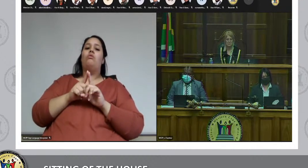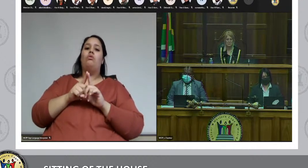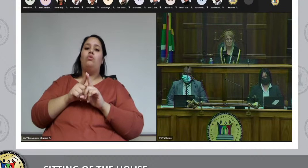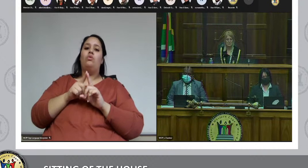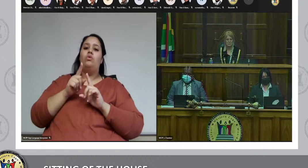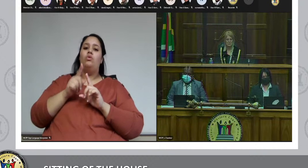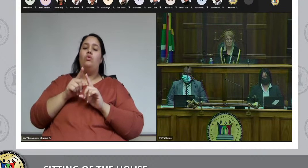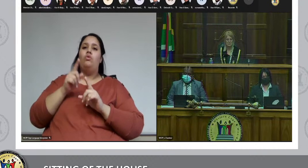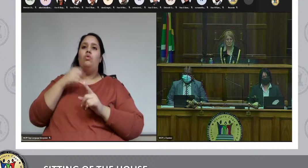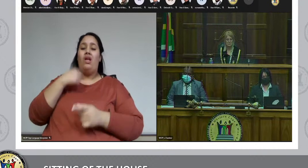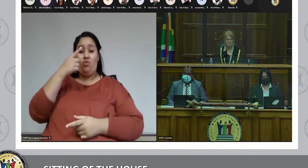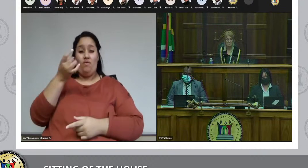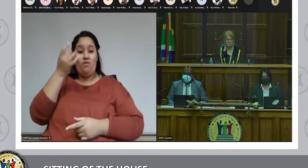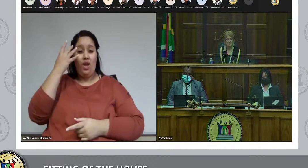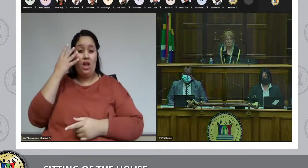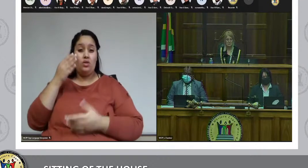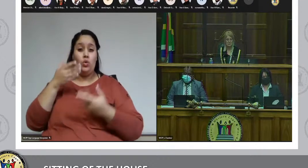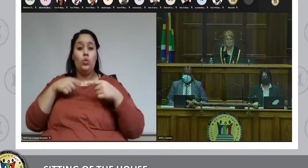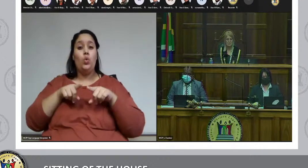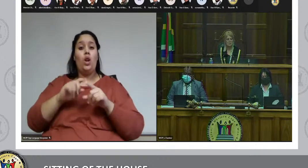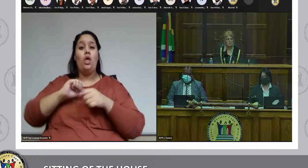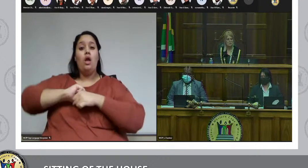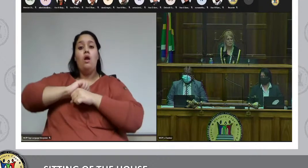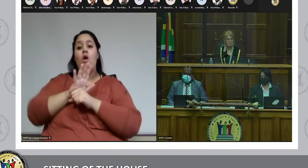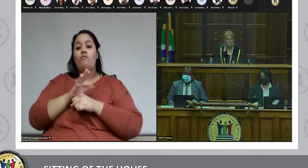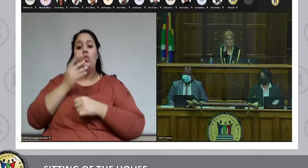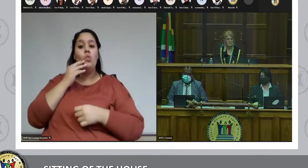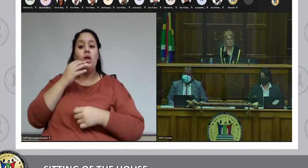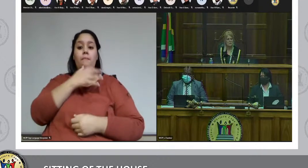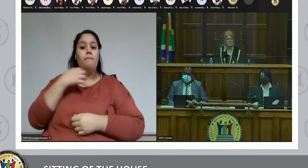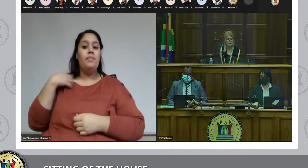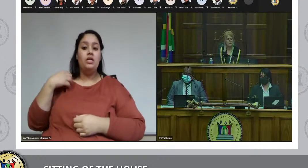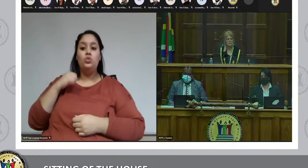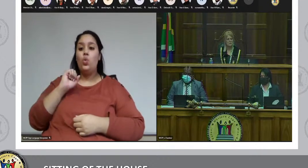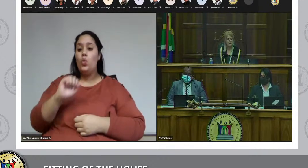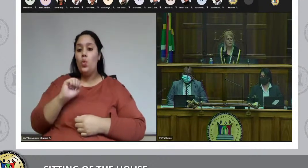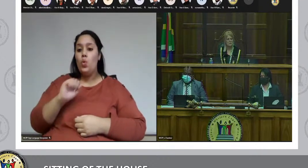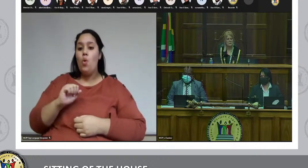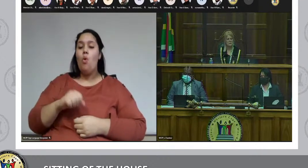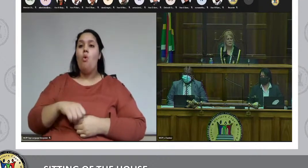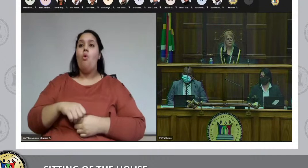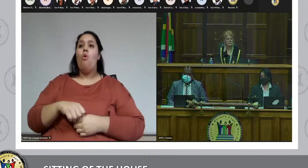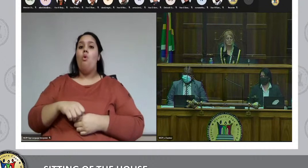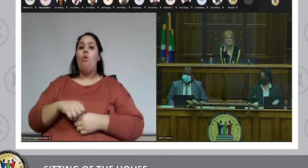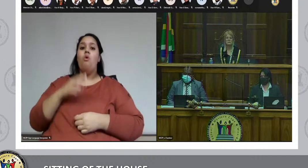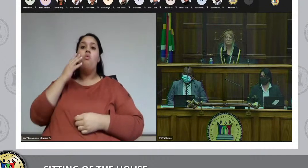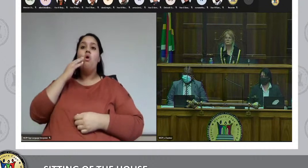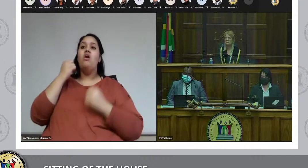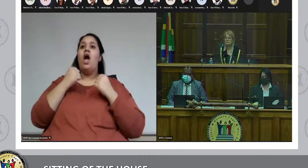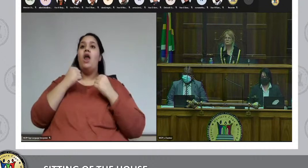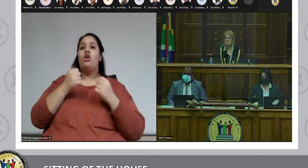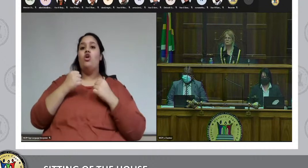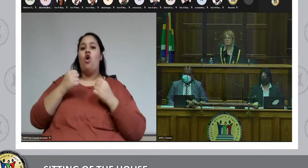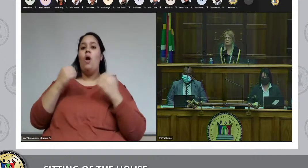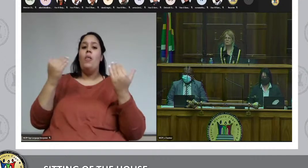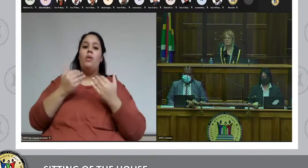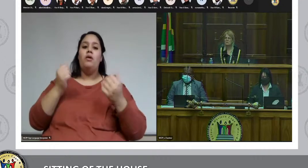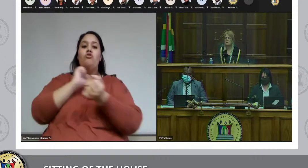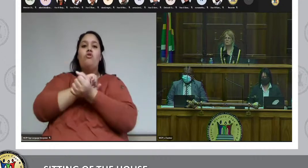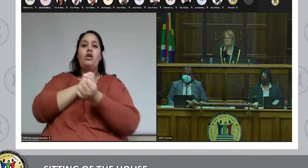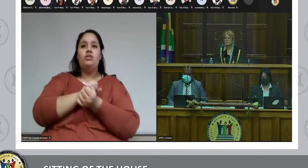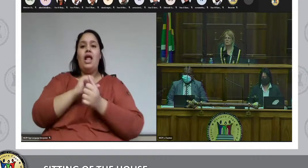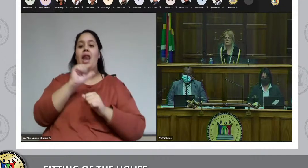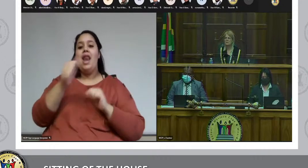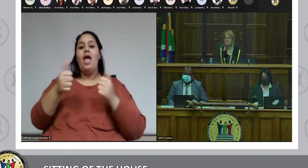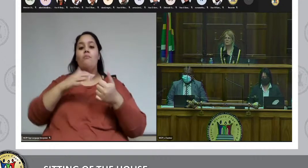forget, that during COVID, hardcore, when your minister was running on the beaches arresting people, our neighborhood watchers worked in